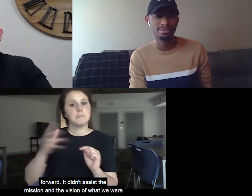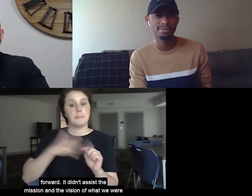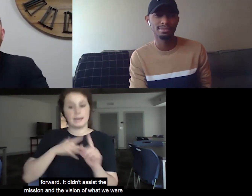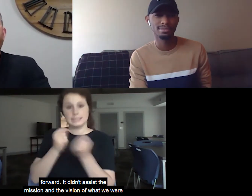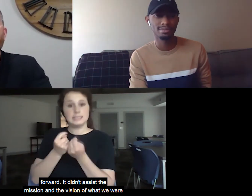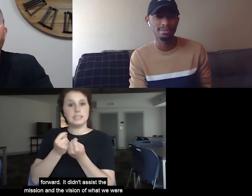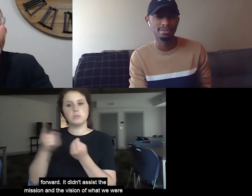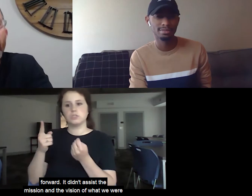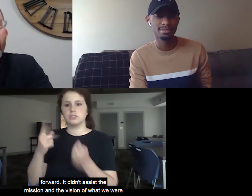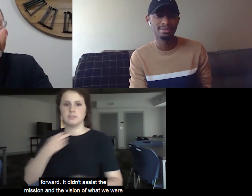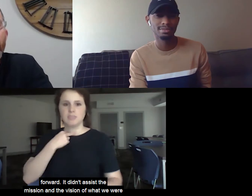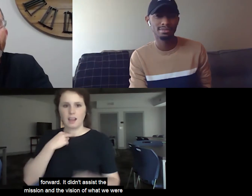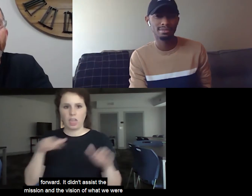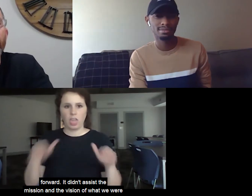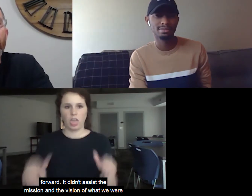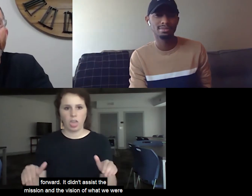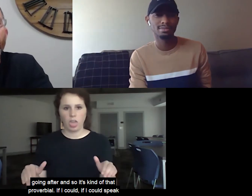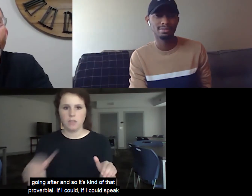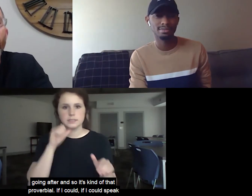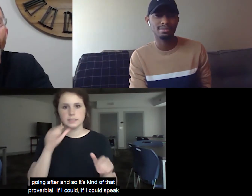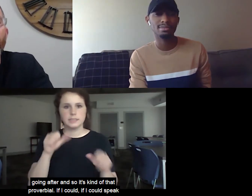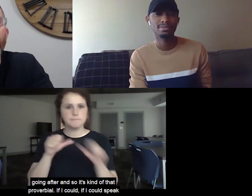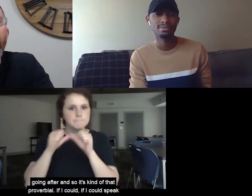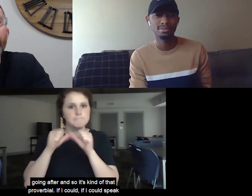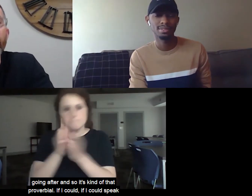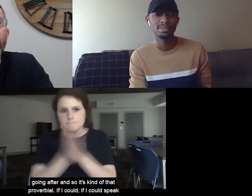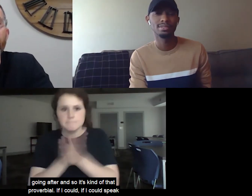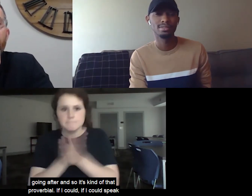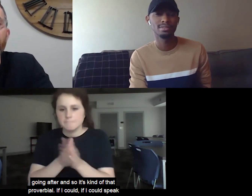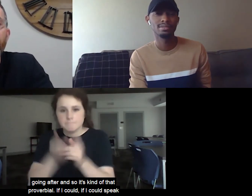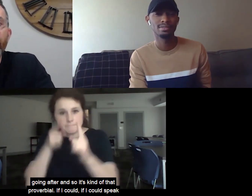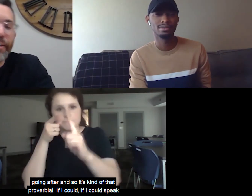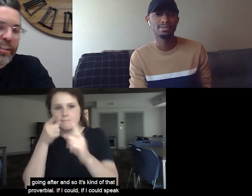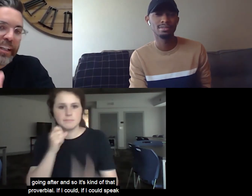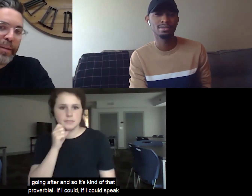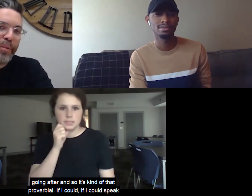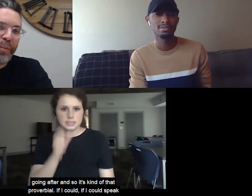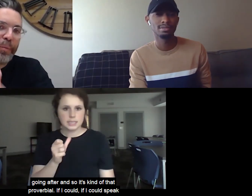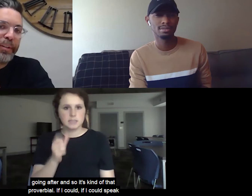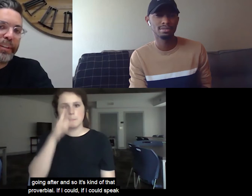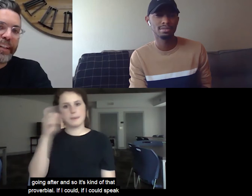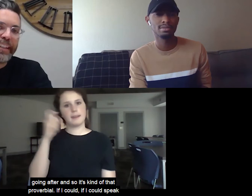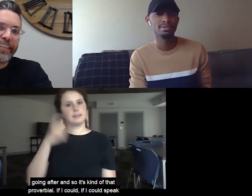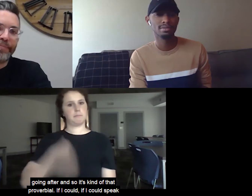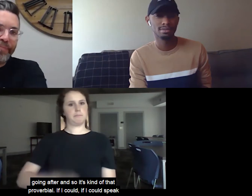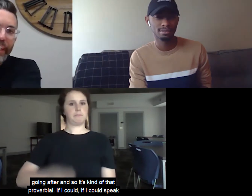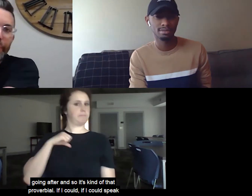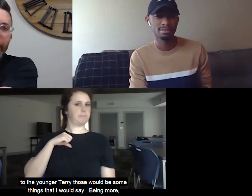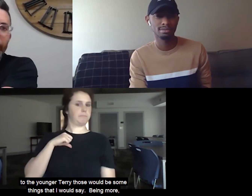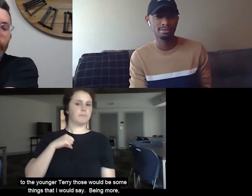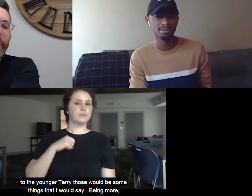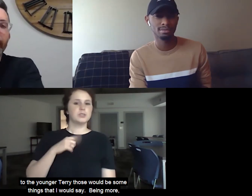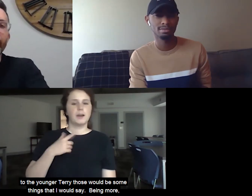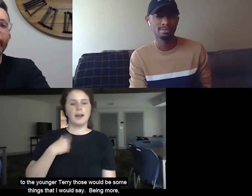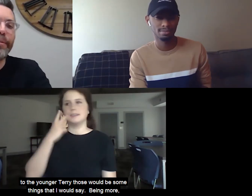It didn't assist the mission and the vision of what we were going after. And so it's kind of that proverbial,